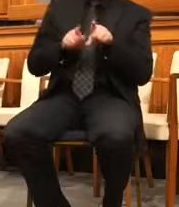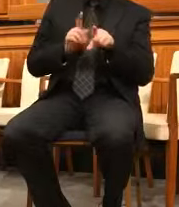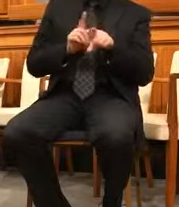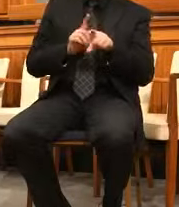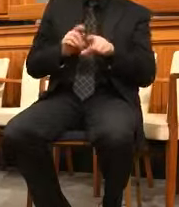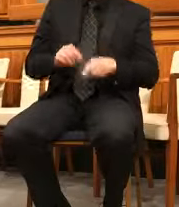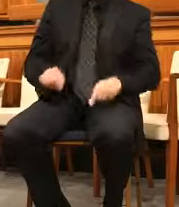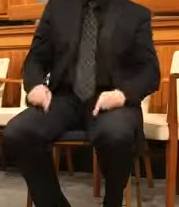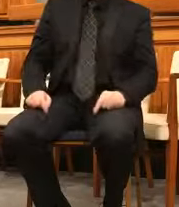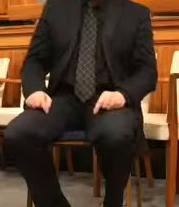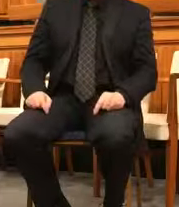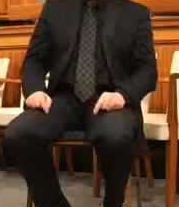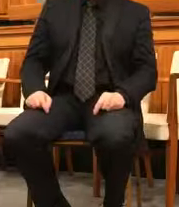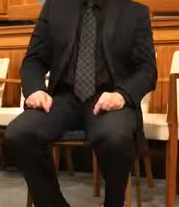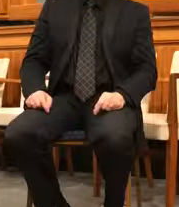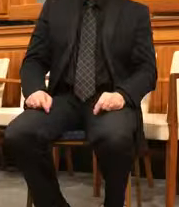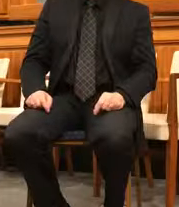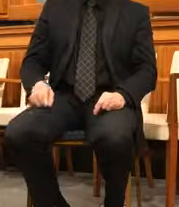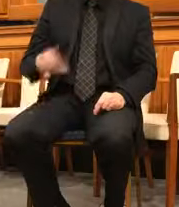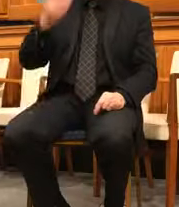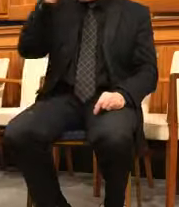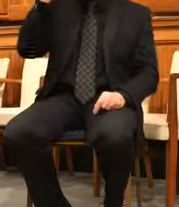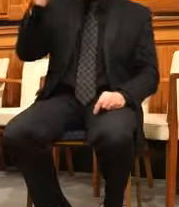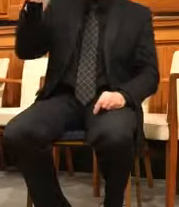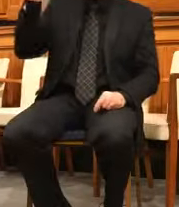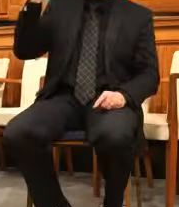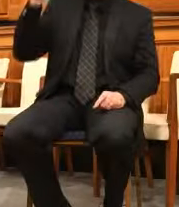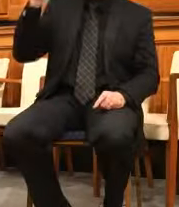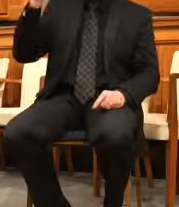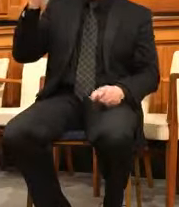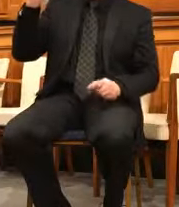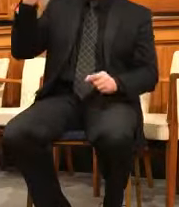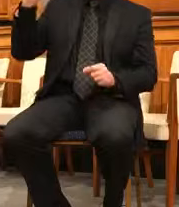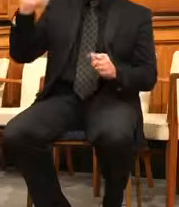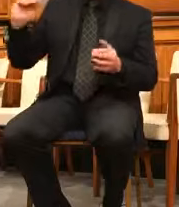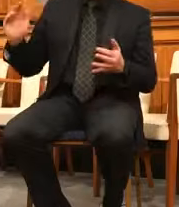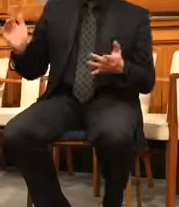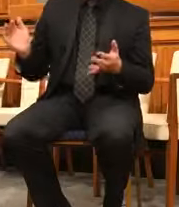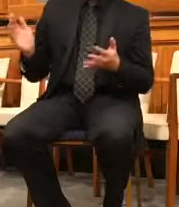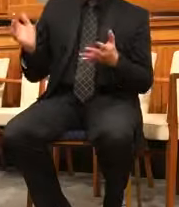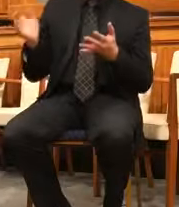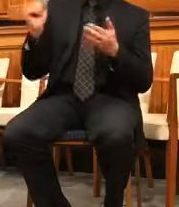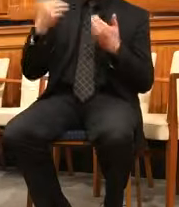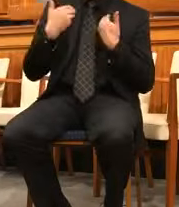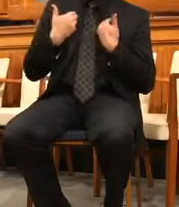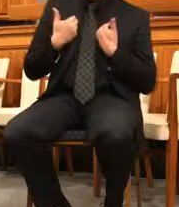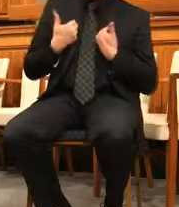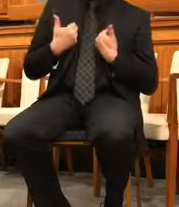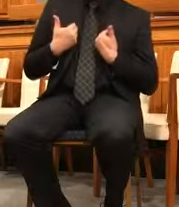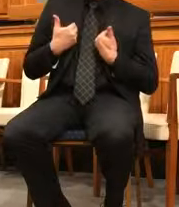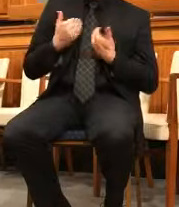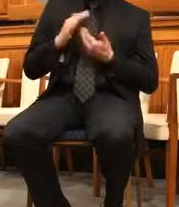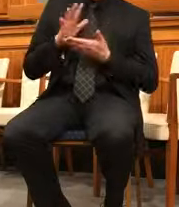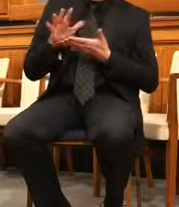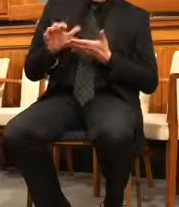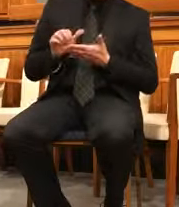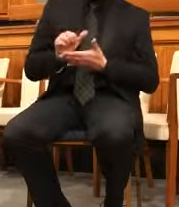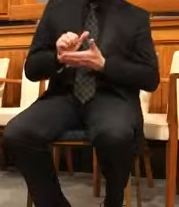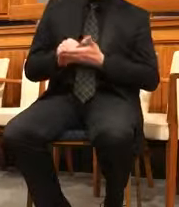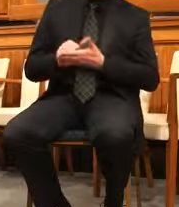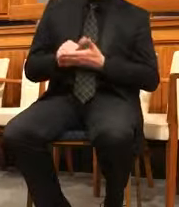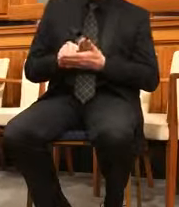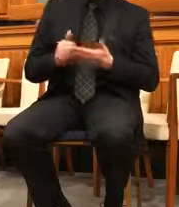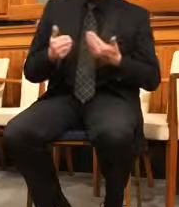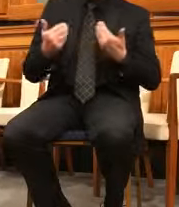God and His being and His majesty and His holiness. That ignorance is the great barrier that separates